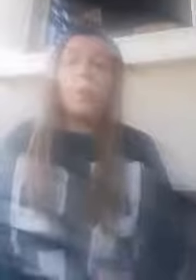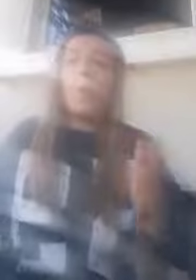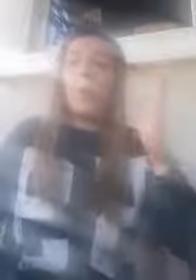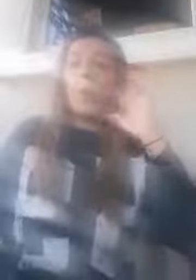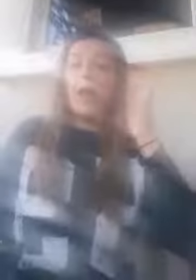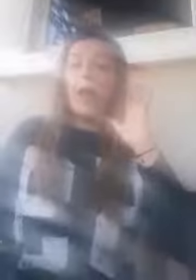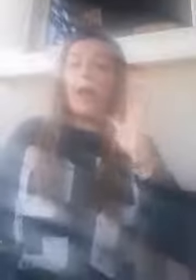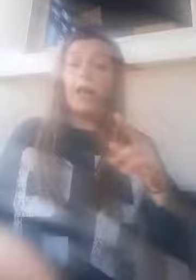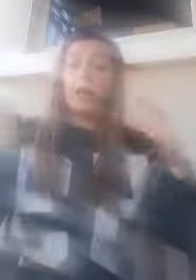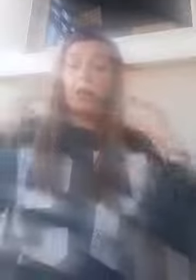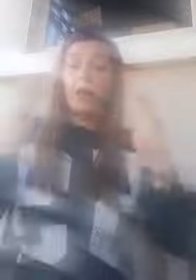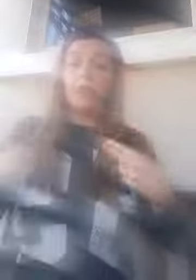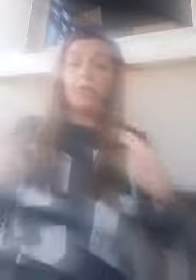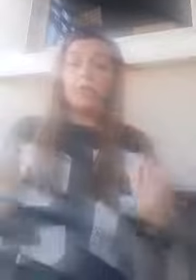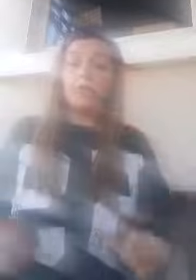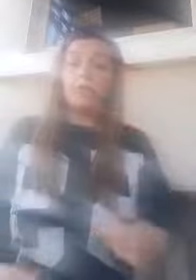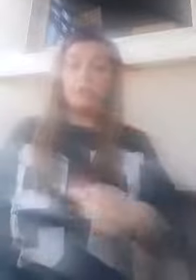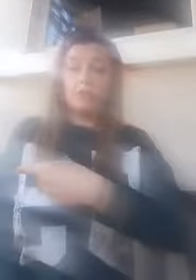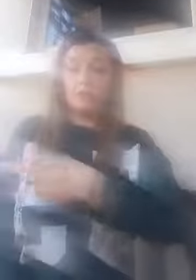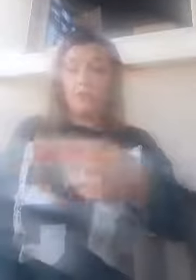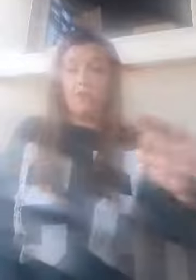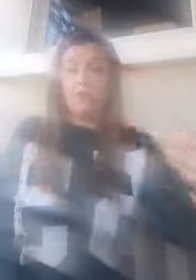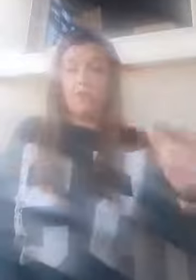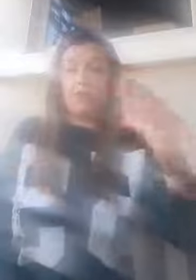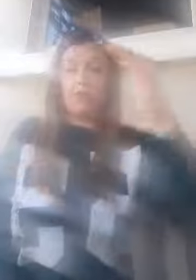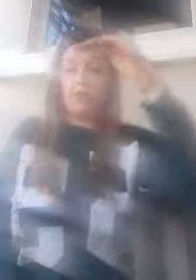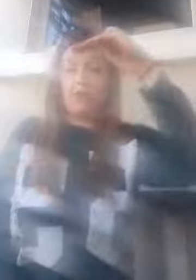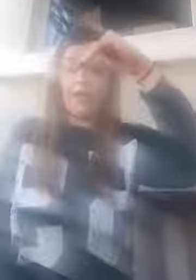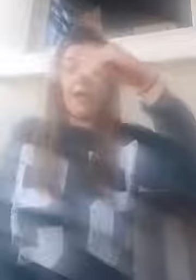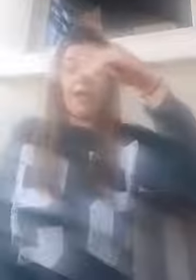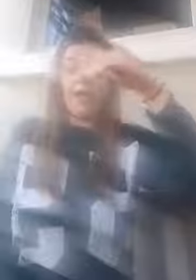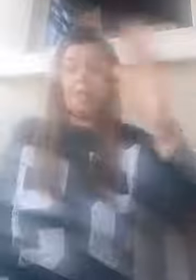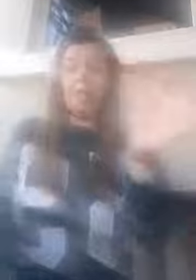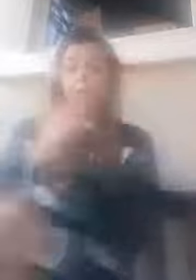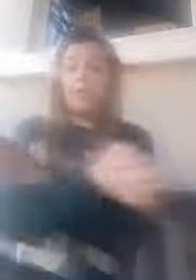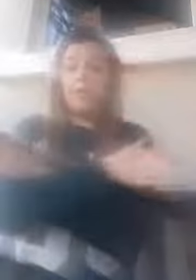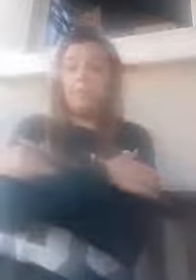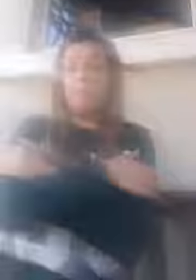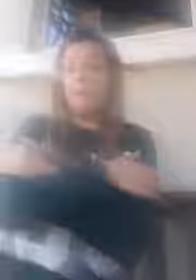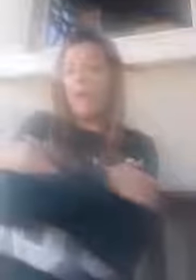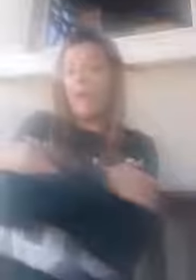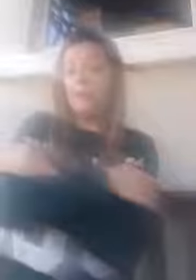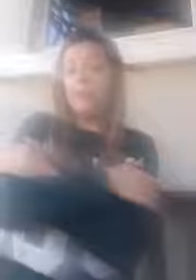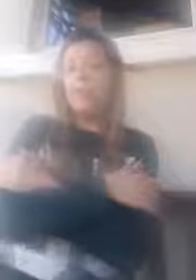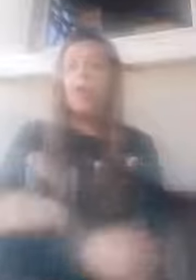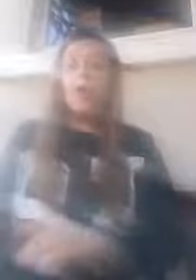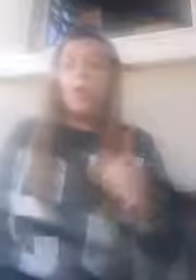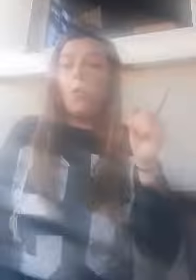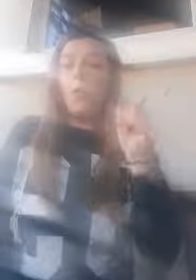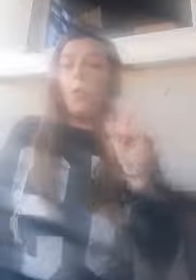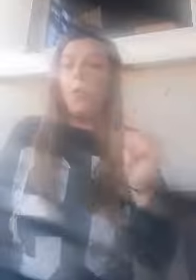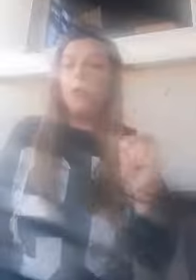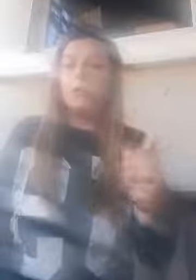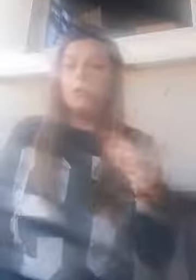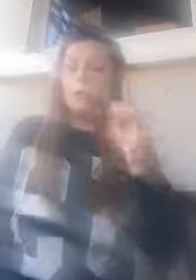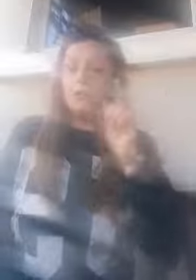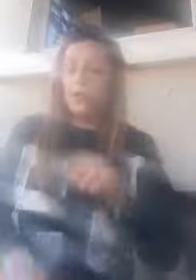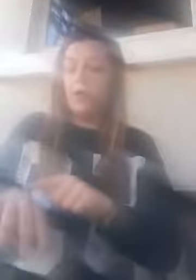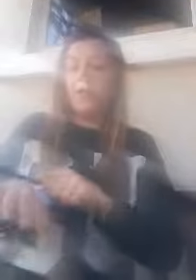When Goldilocks goes to the house with the bears, what do her